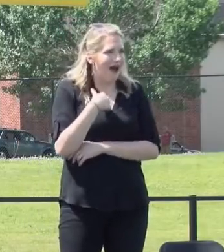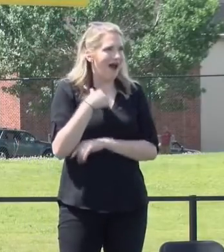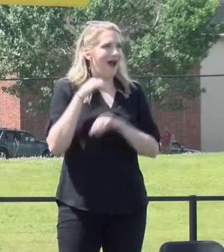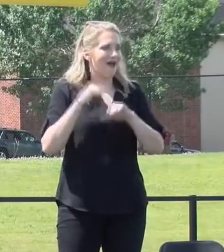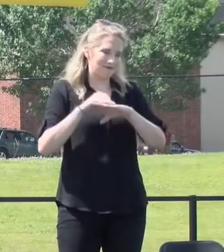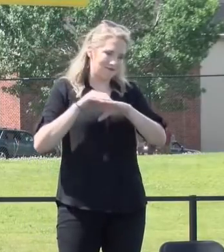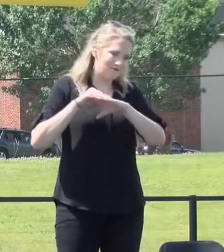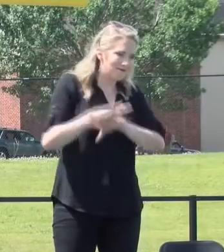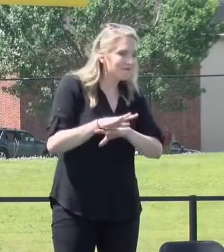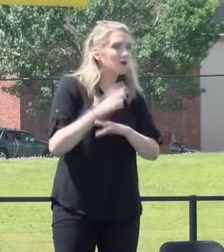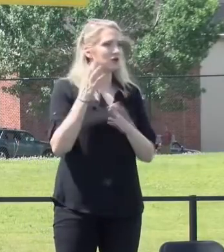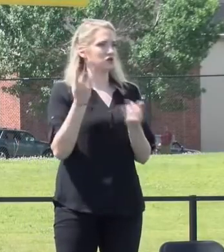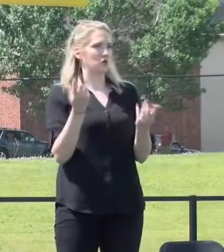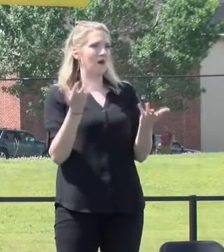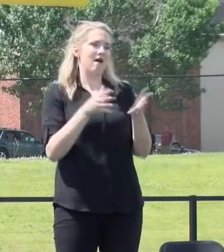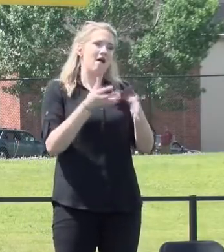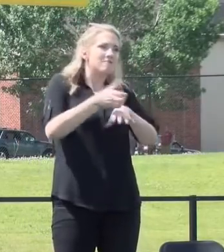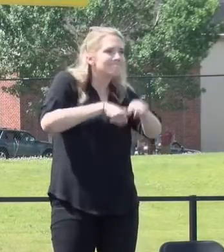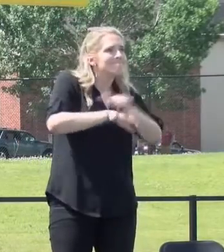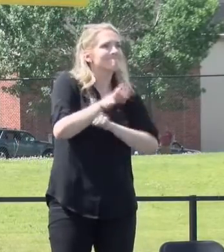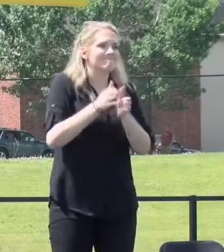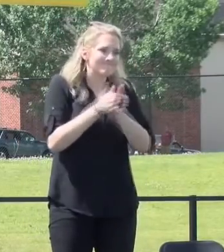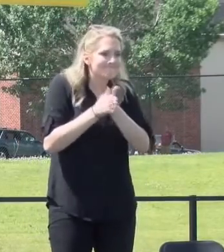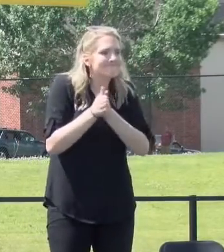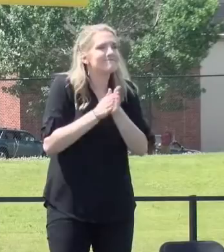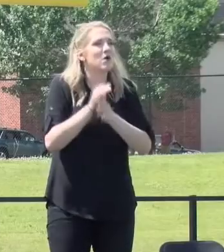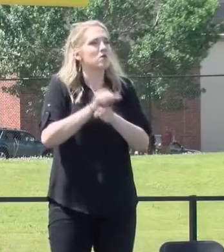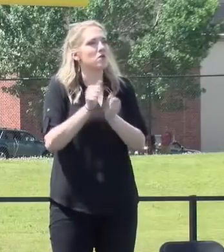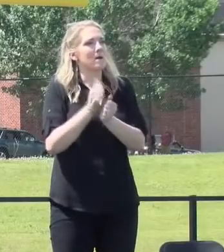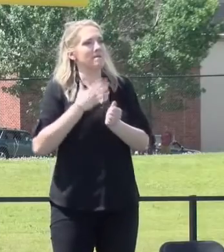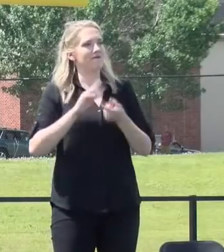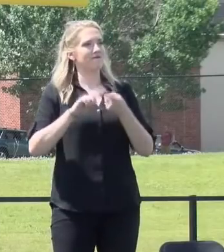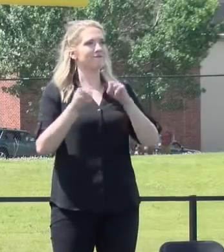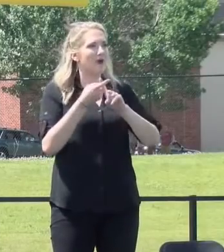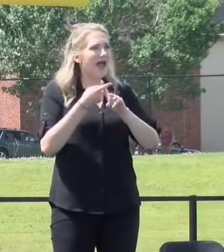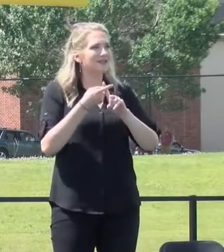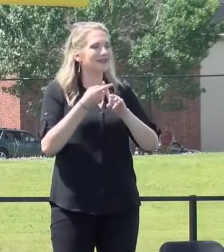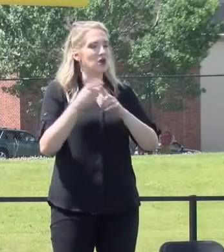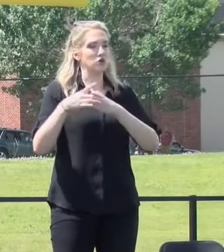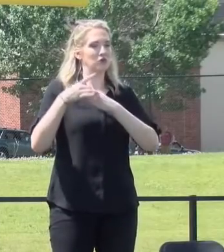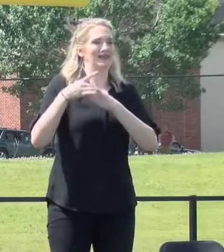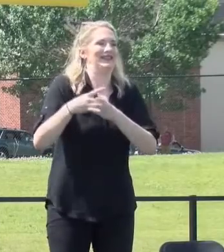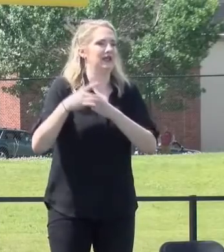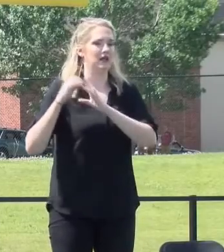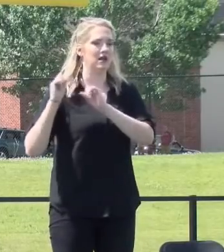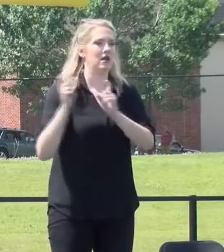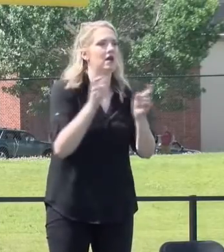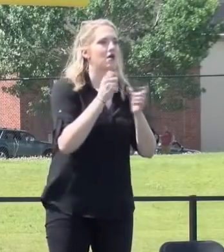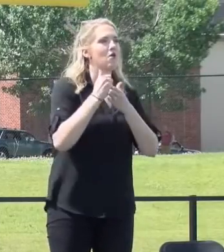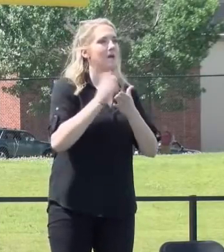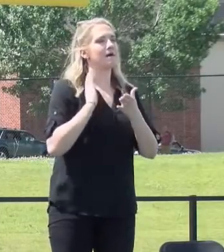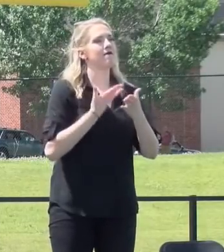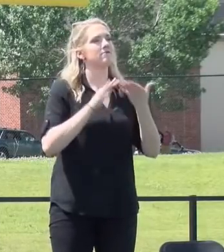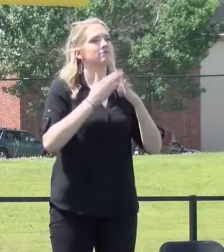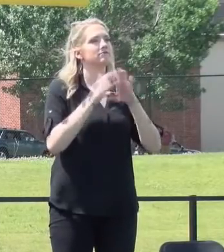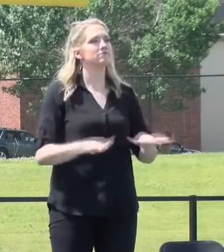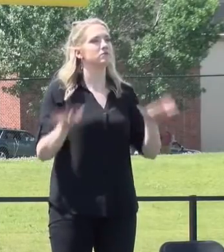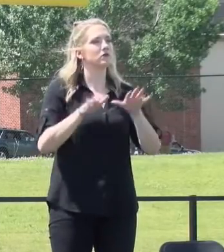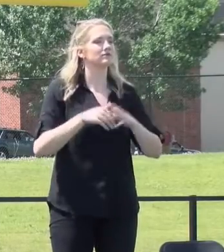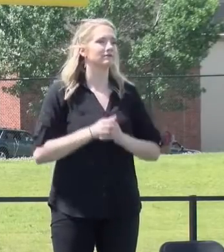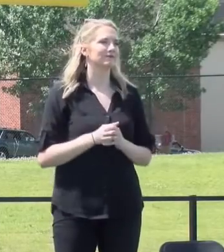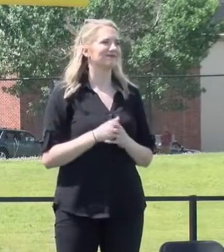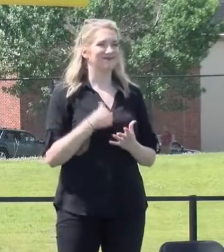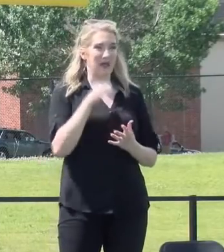by taking some initiative and working with my friends to lead multiple charities to help those in our own community. And I'm not